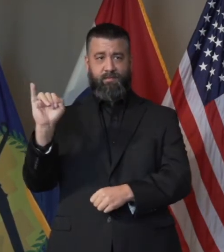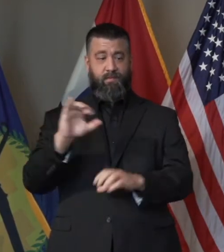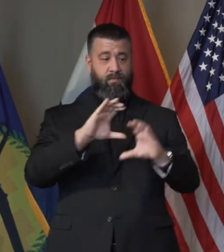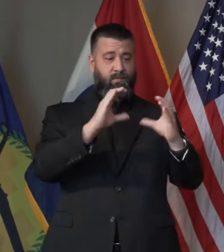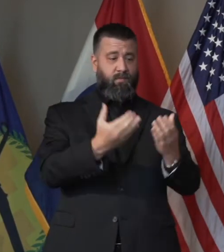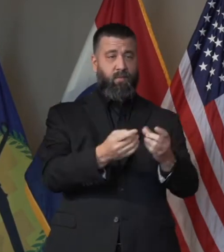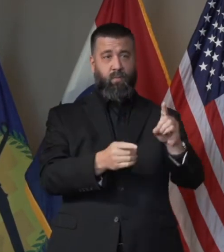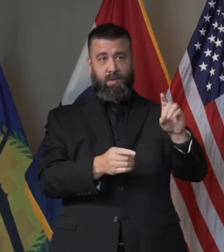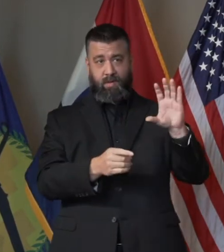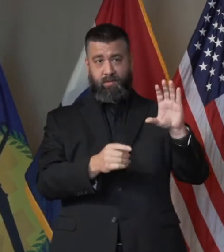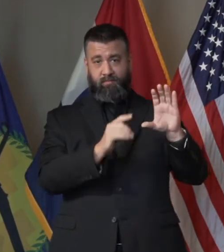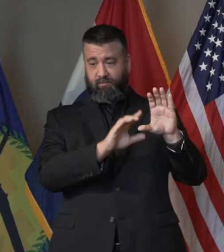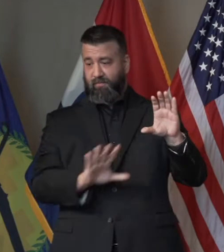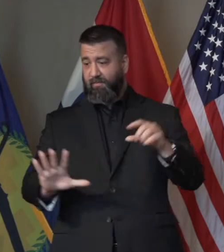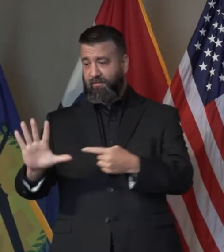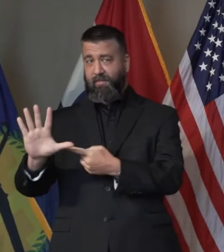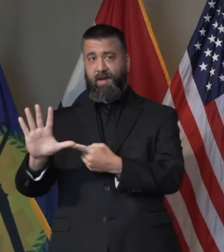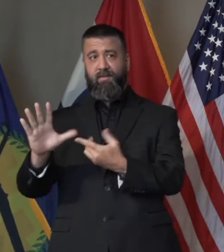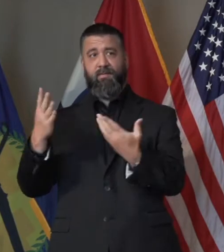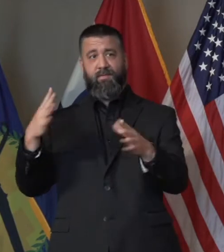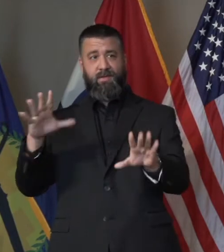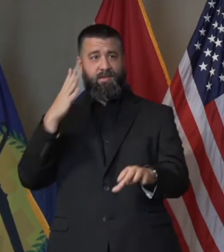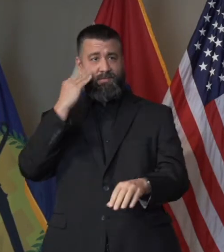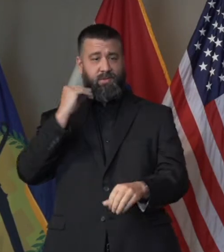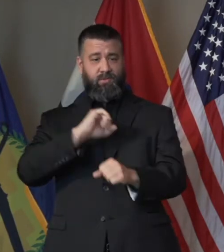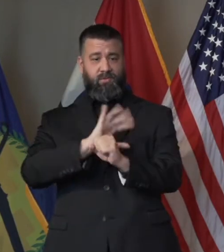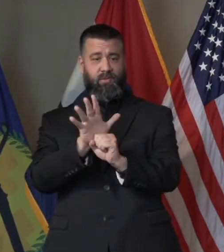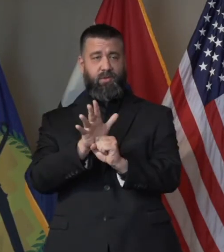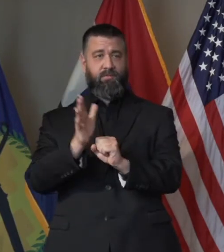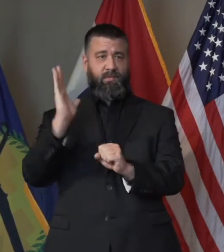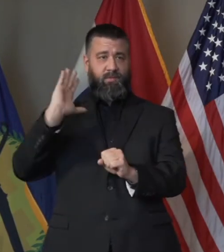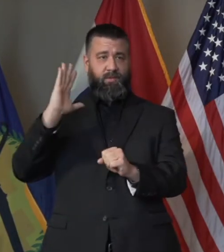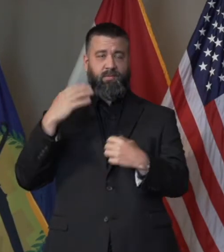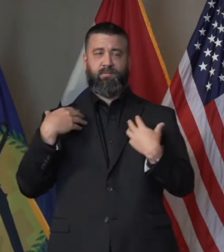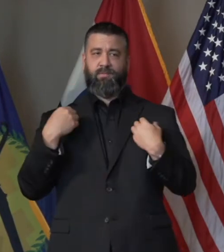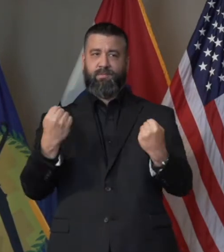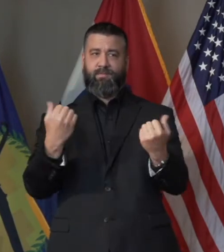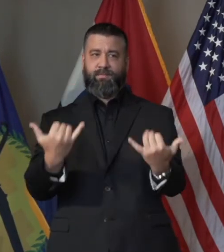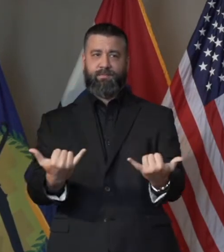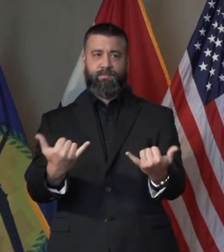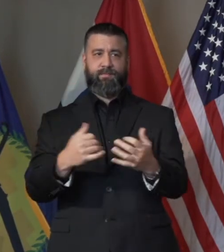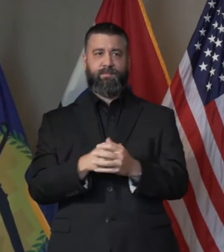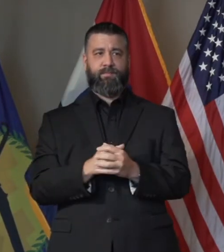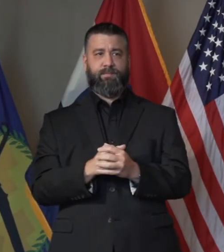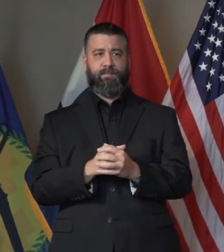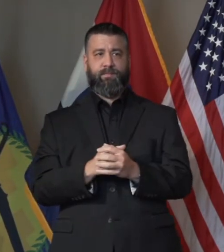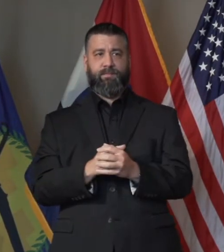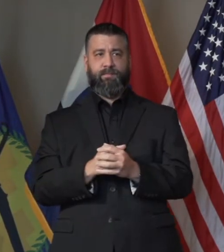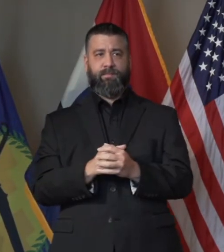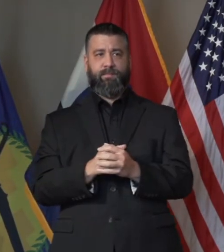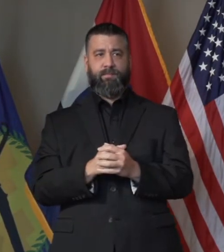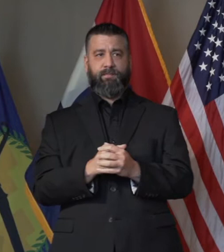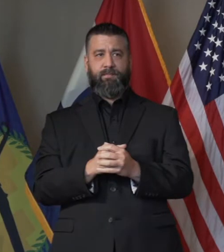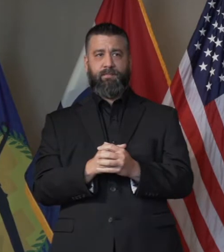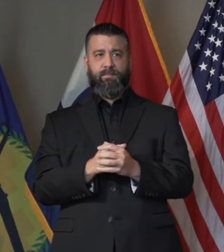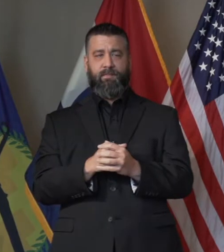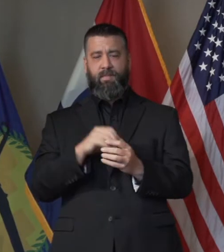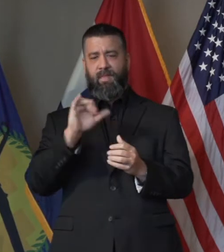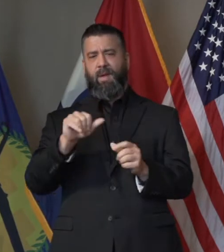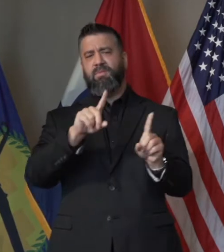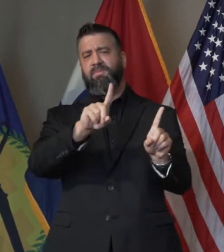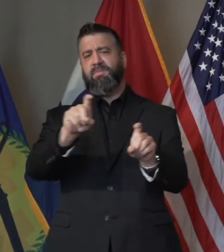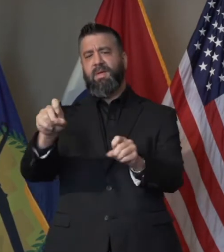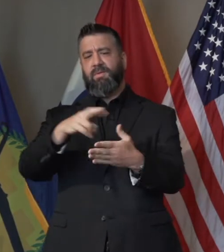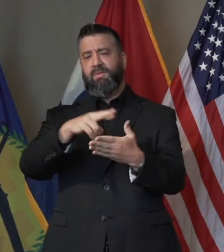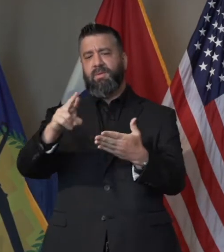100 adults had contracted the disease at some point earlier, according to test results of a representative sample of